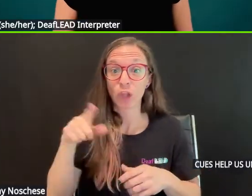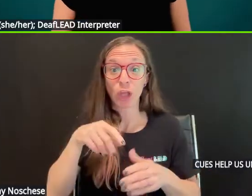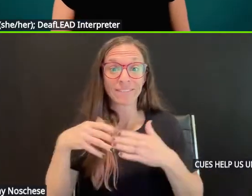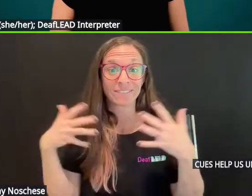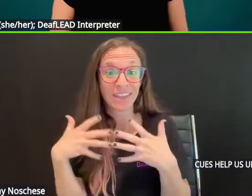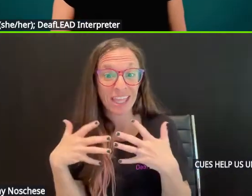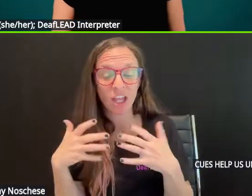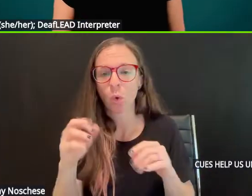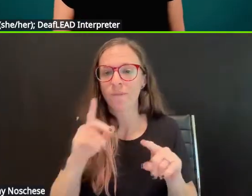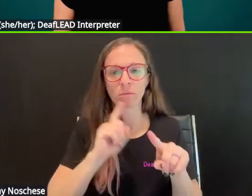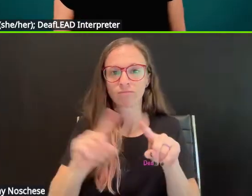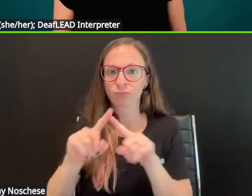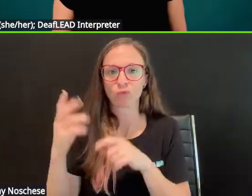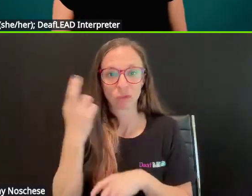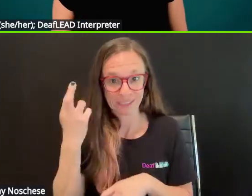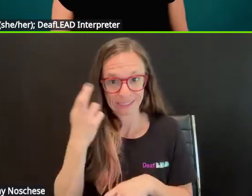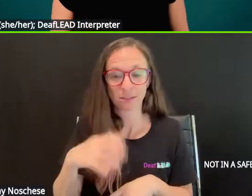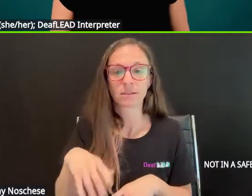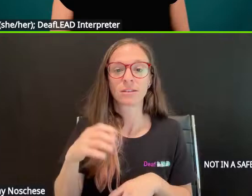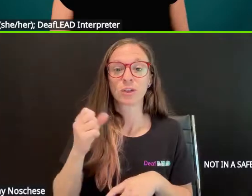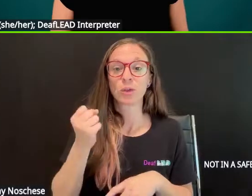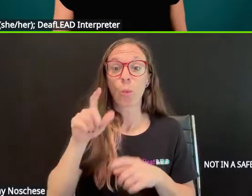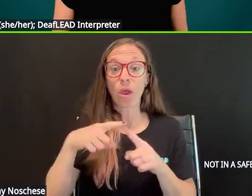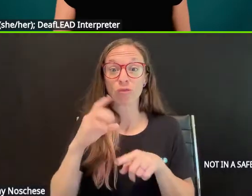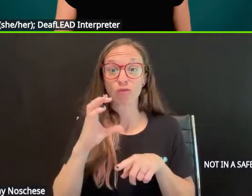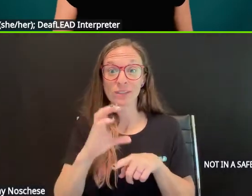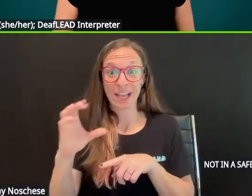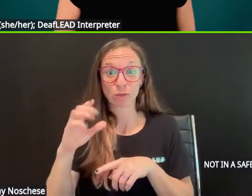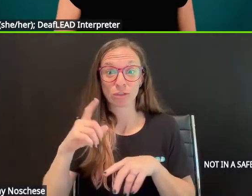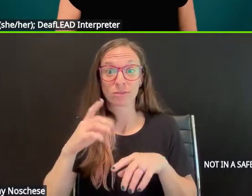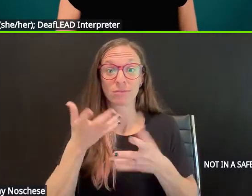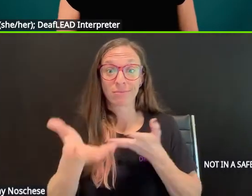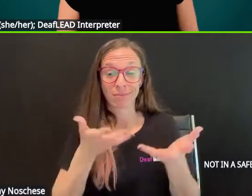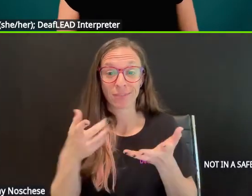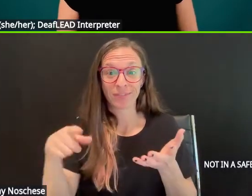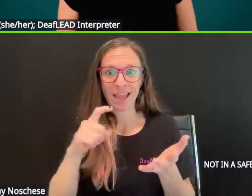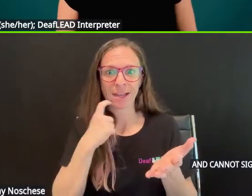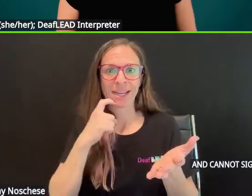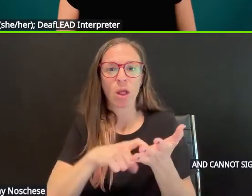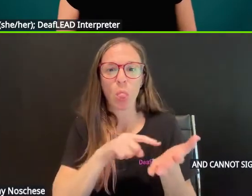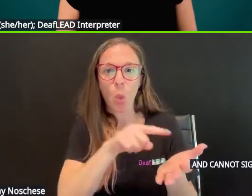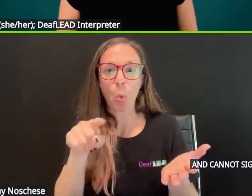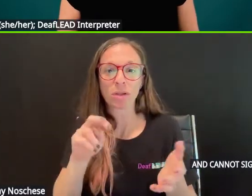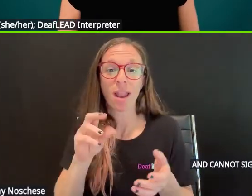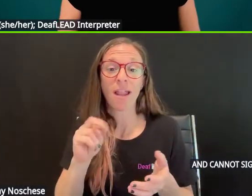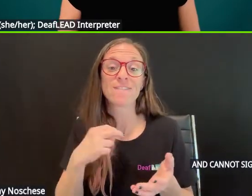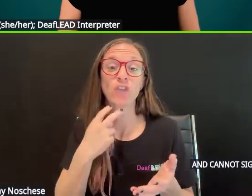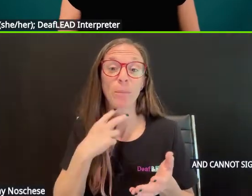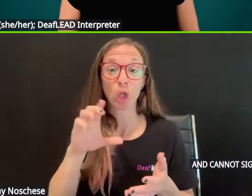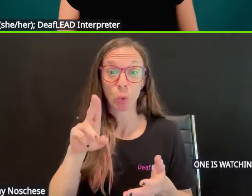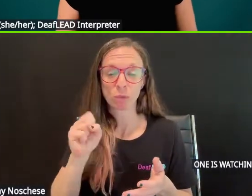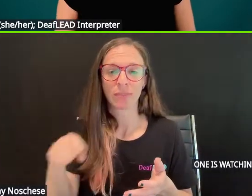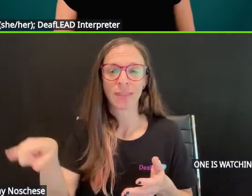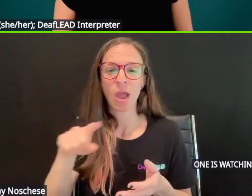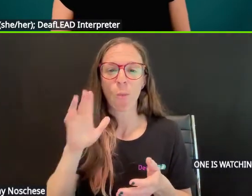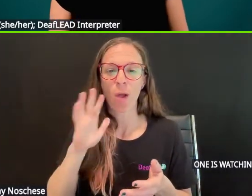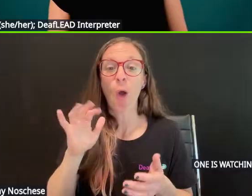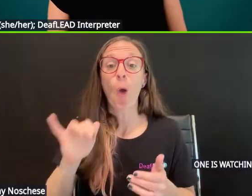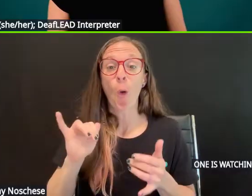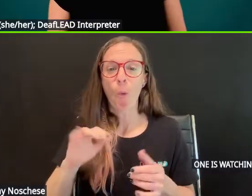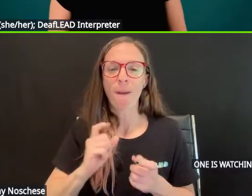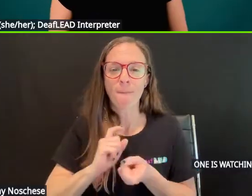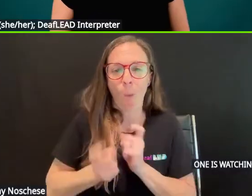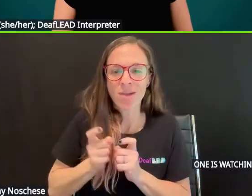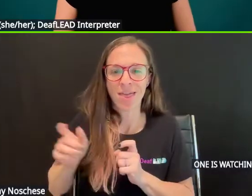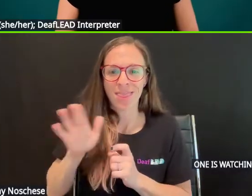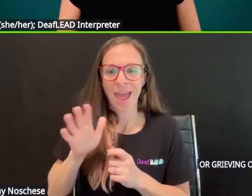watching them in the room, or they're grieving or they're feeling fear. We're able to pick up on those cues. So crisis counselors are able to notice